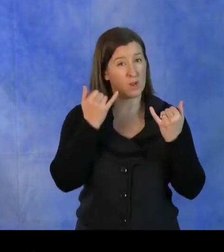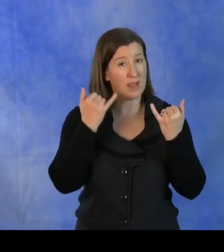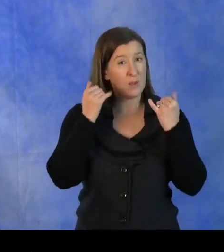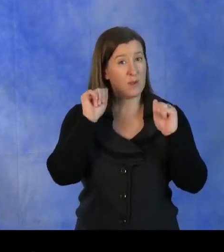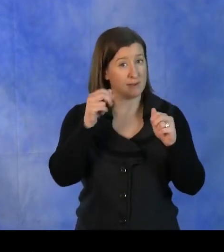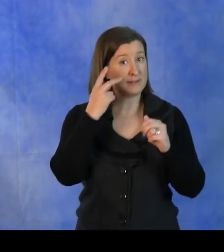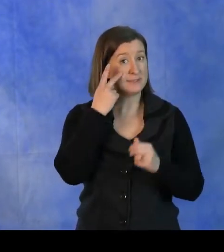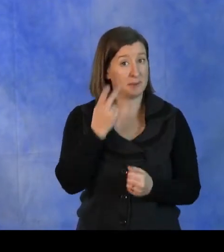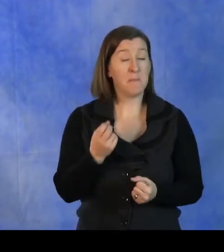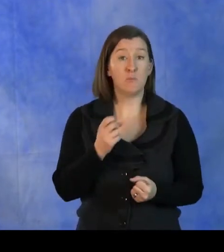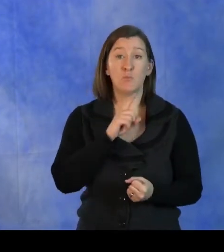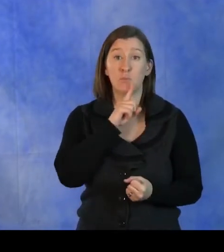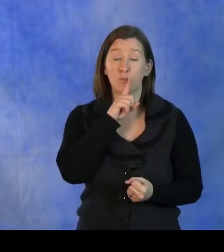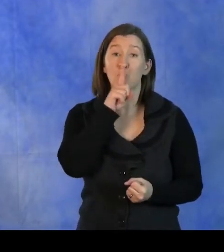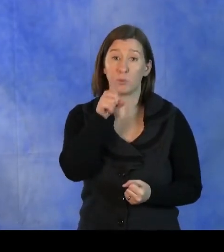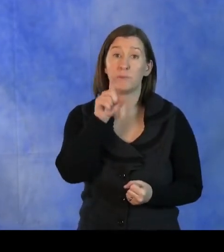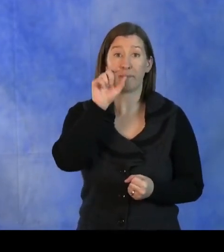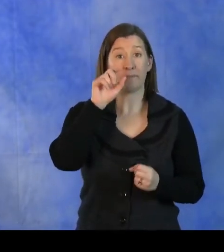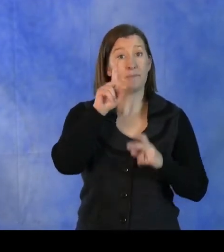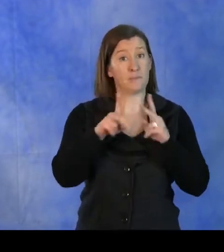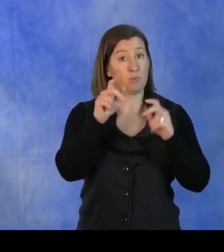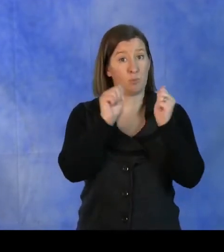inappropriately.